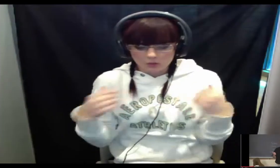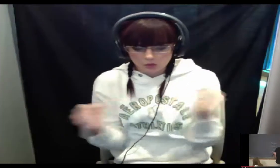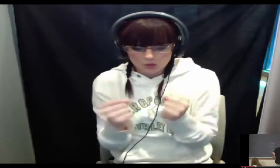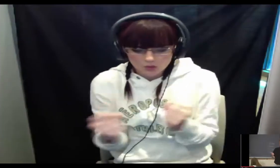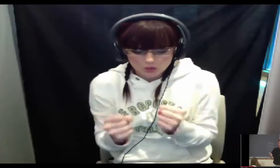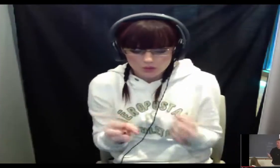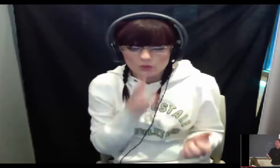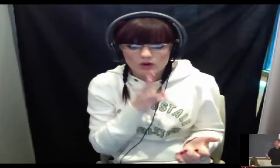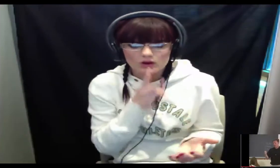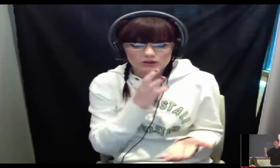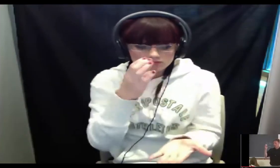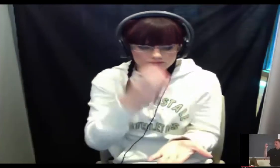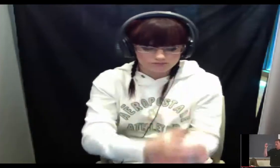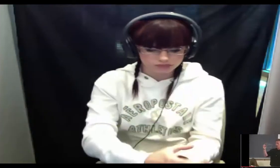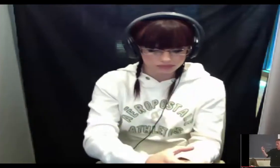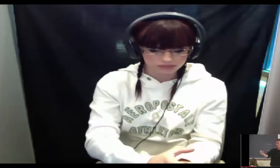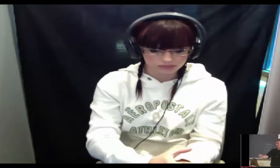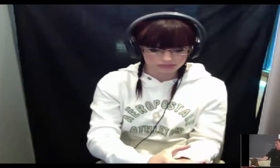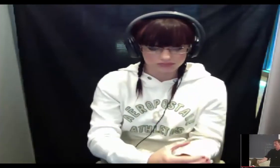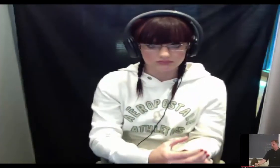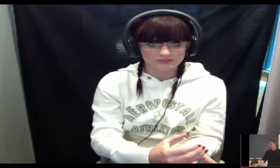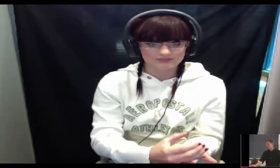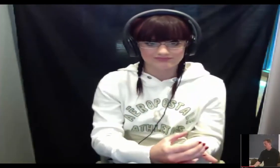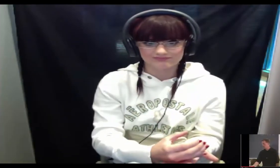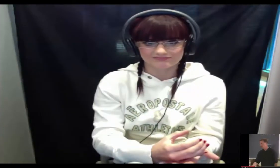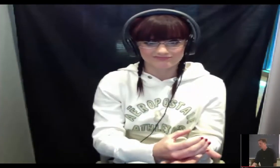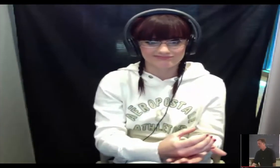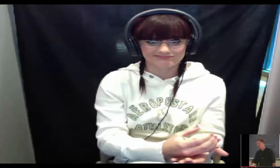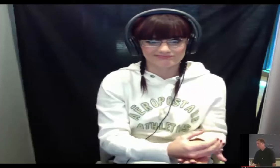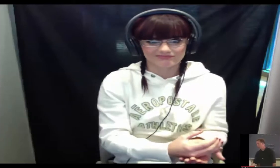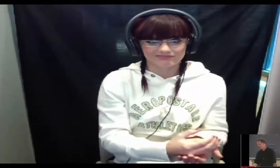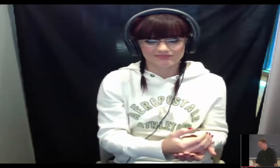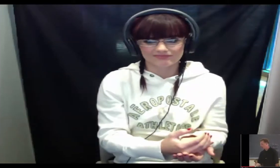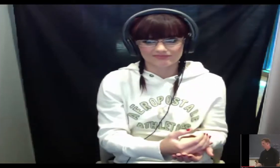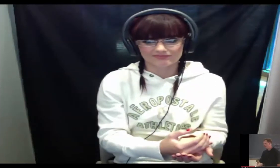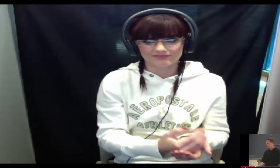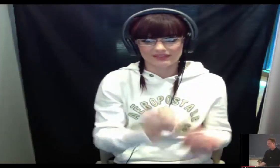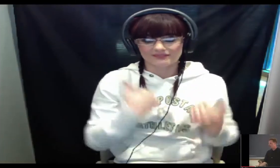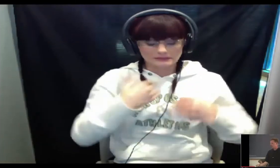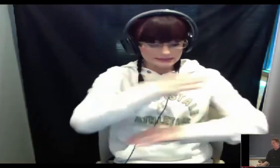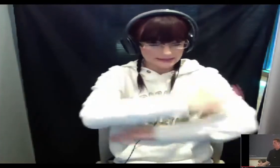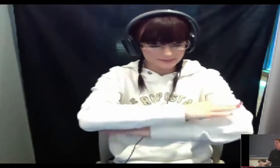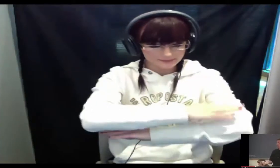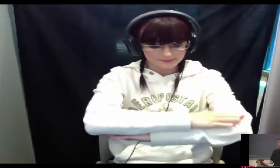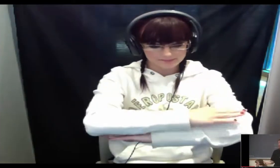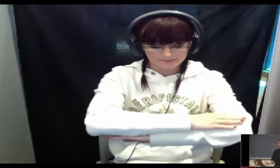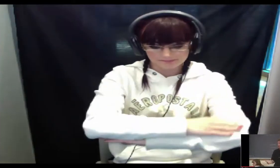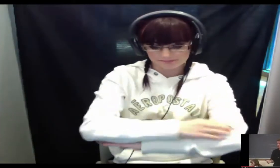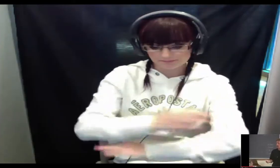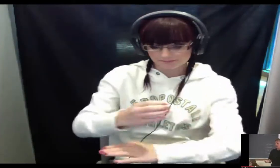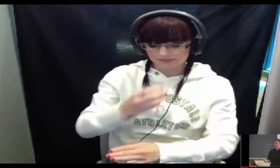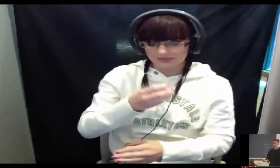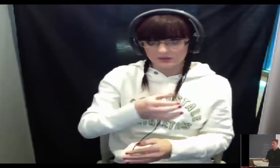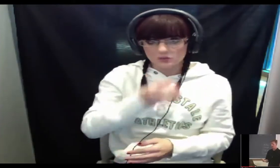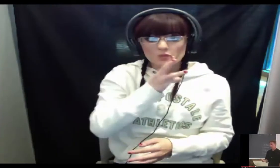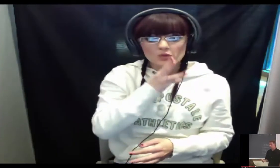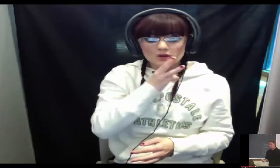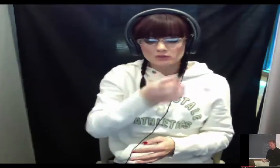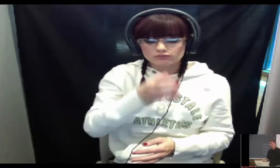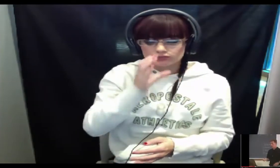water, take it out, set it on a table or whatever, especially in summertime, and you come